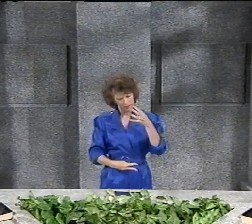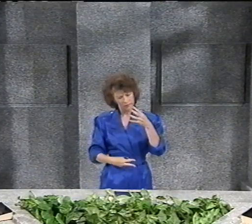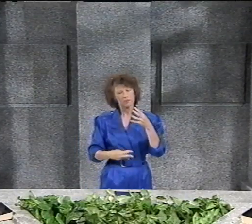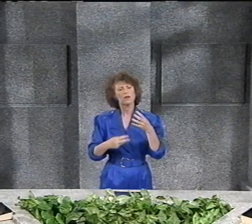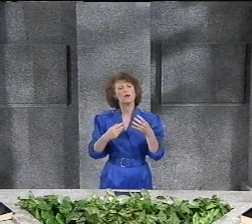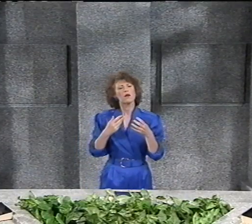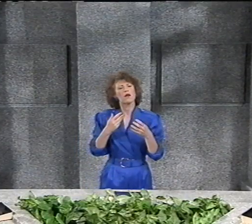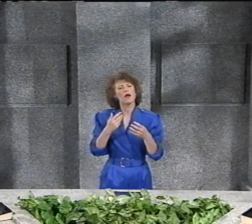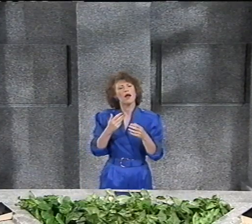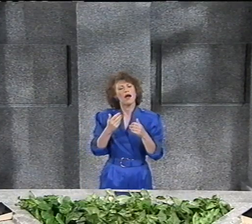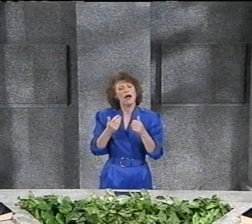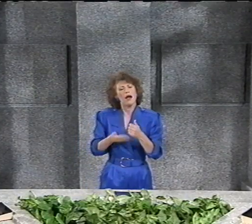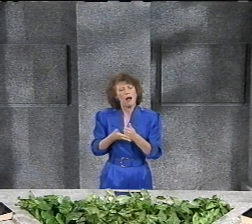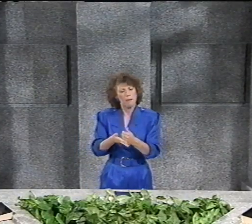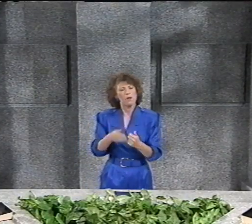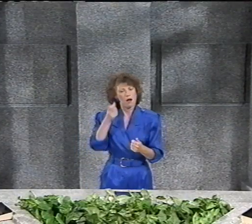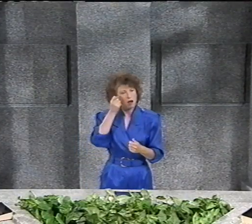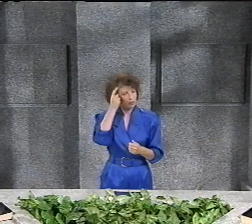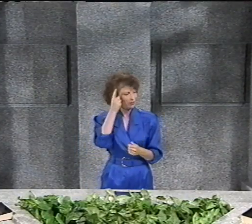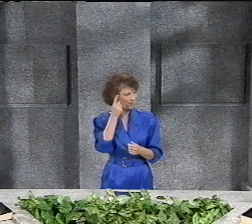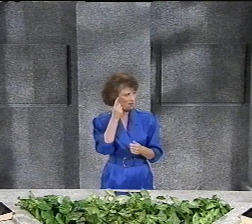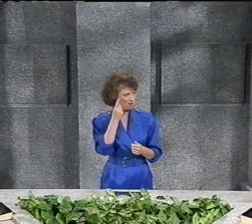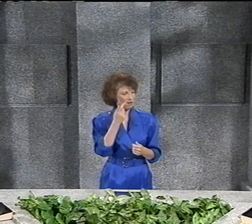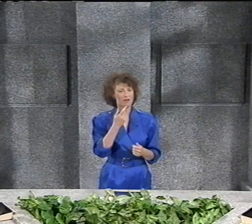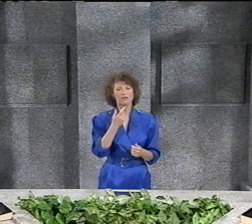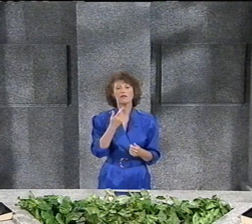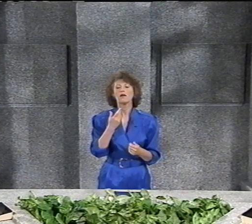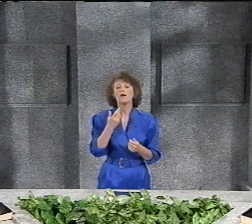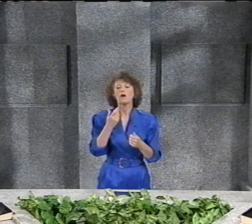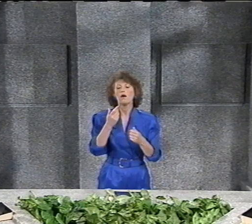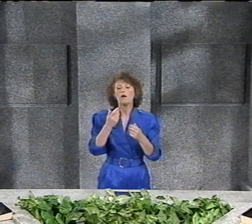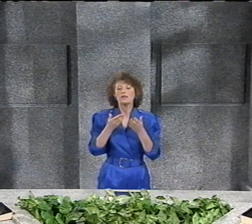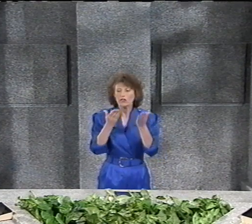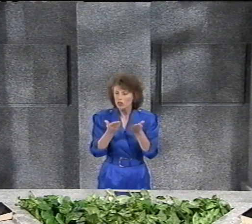Now I'd like to go through some other guidelines that I think will help you.